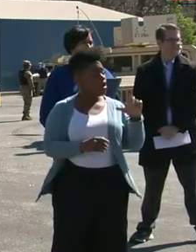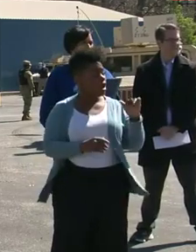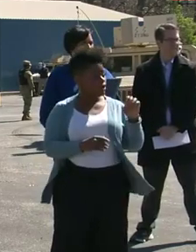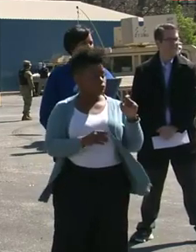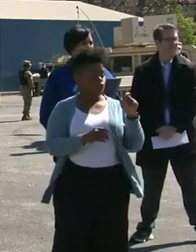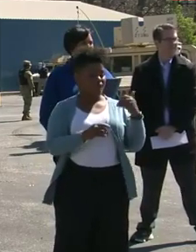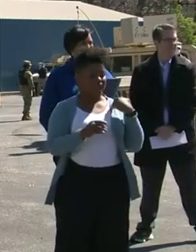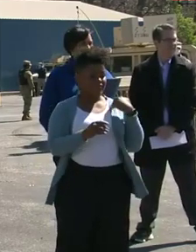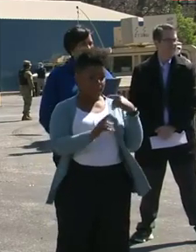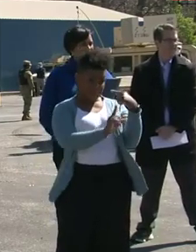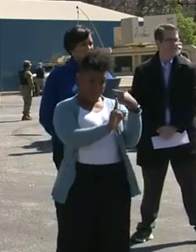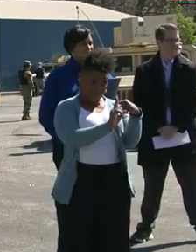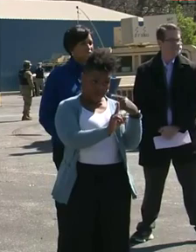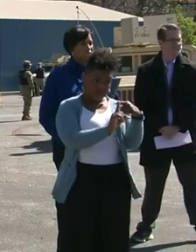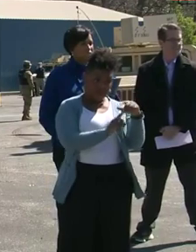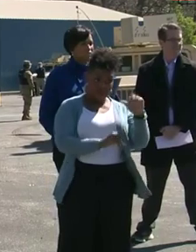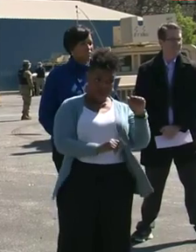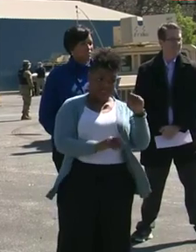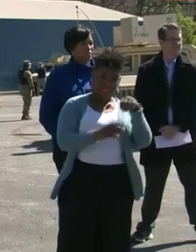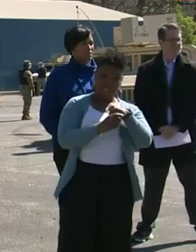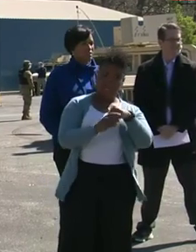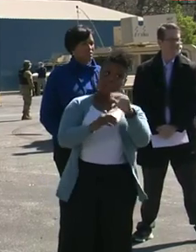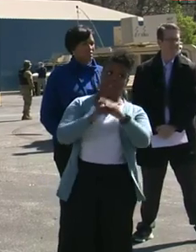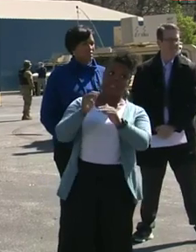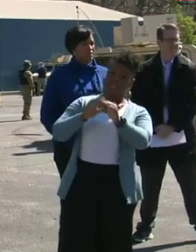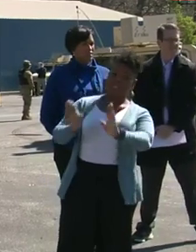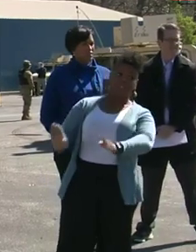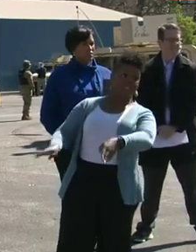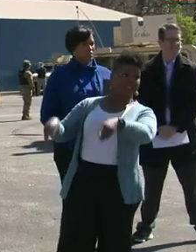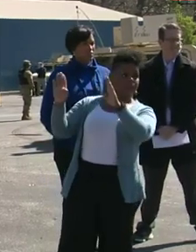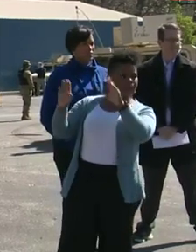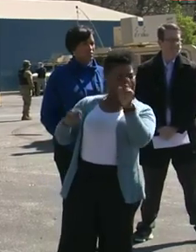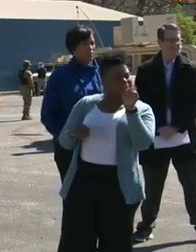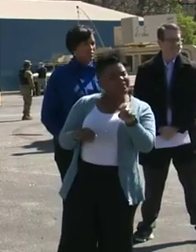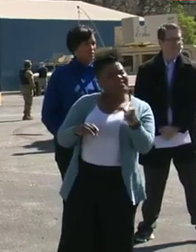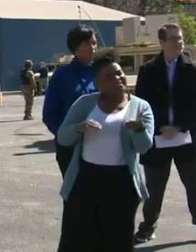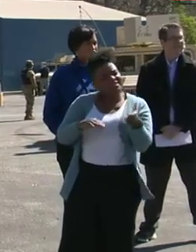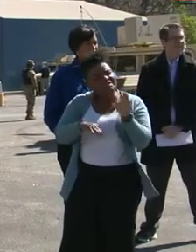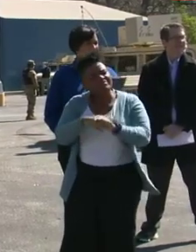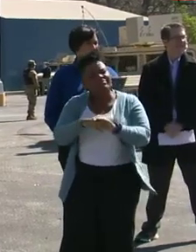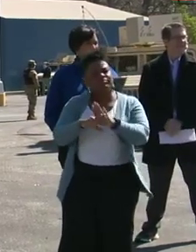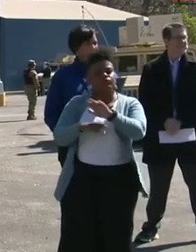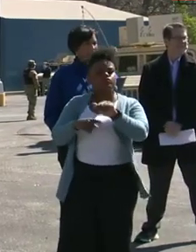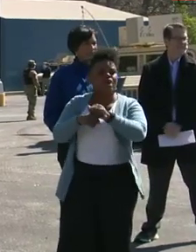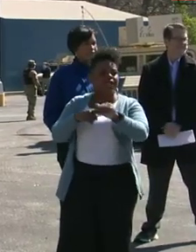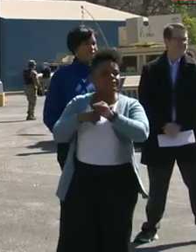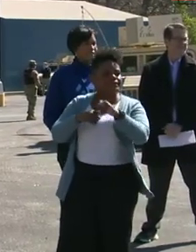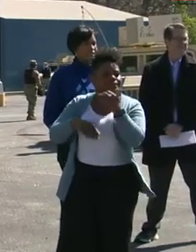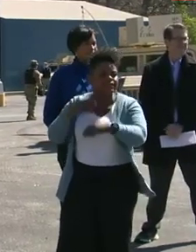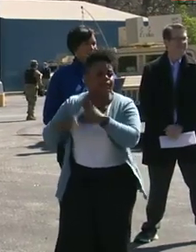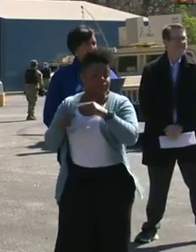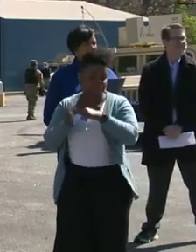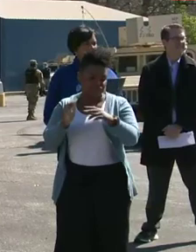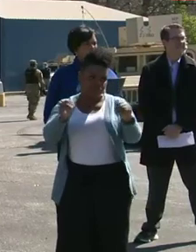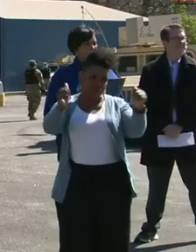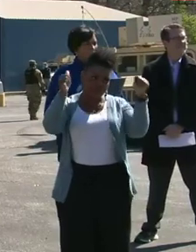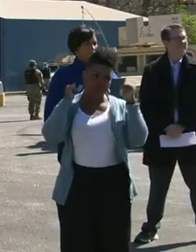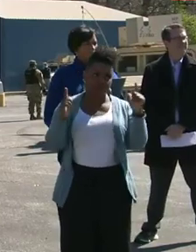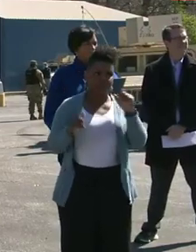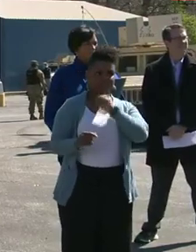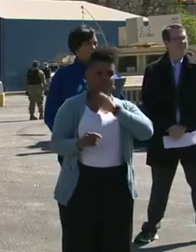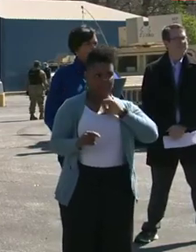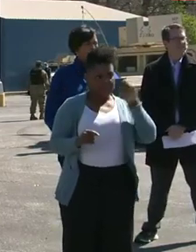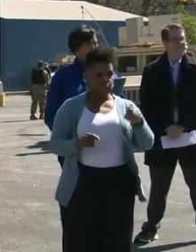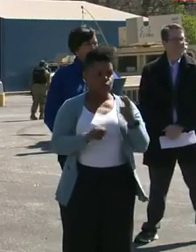facility, they increase their practices, which includes having all of the staff in the facility wearing masks, not